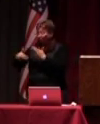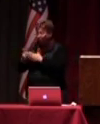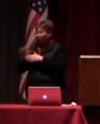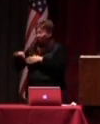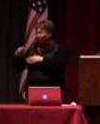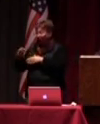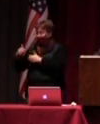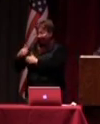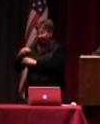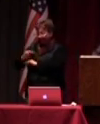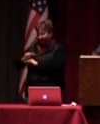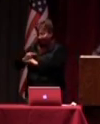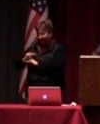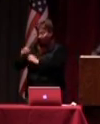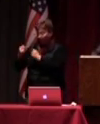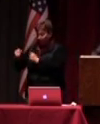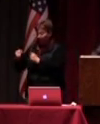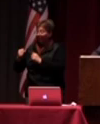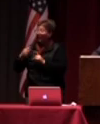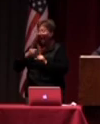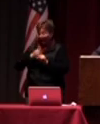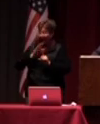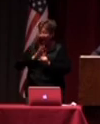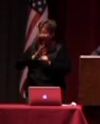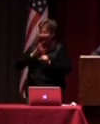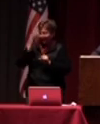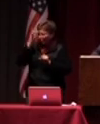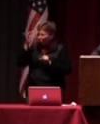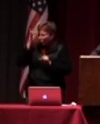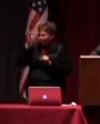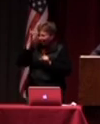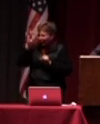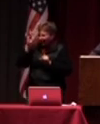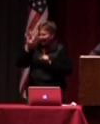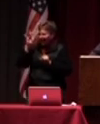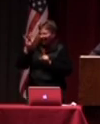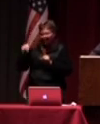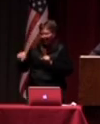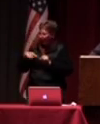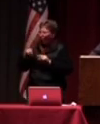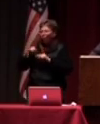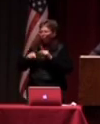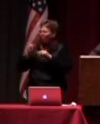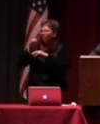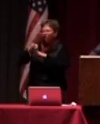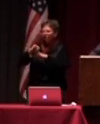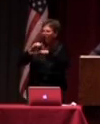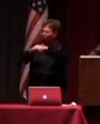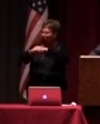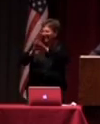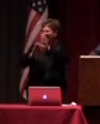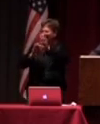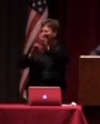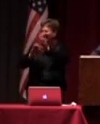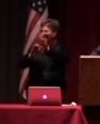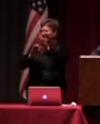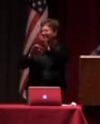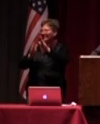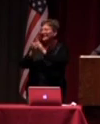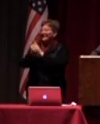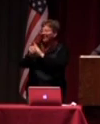land, and for all Napoleon's genius as a land commander, none of this could overcome Britain's advantage at